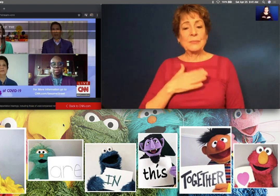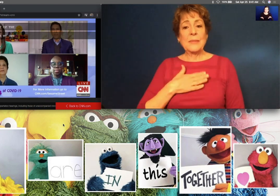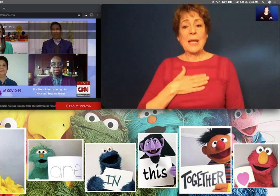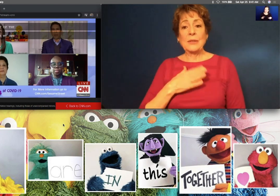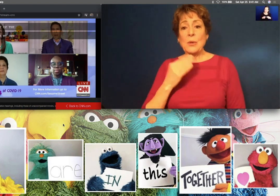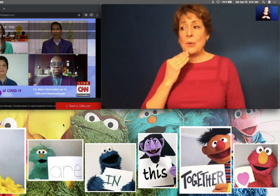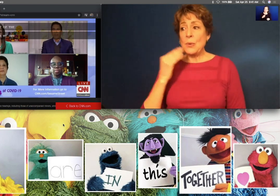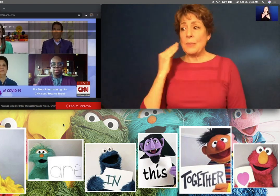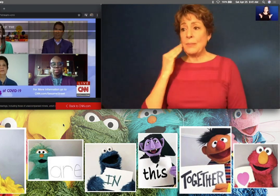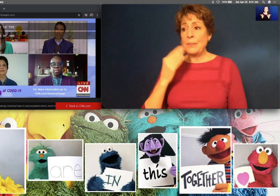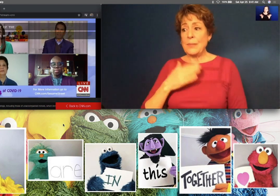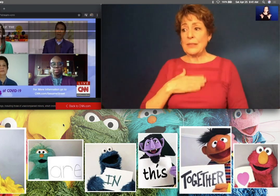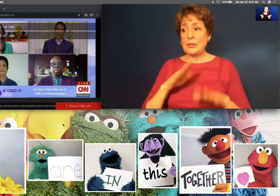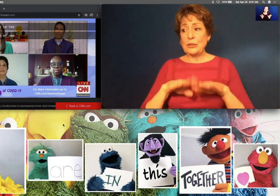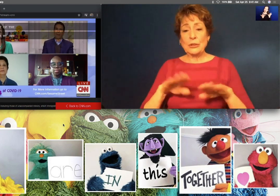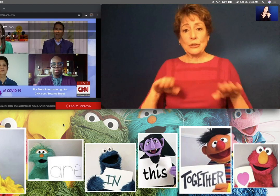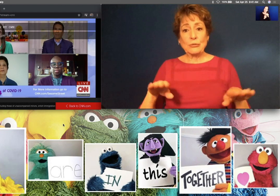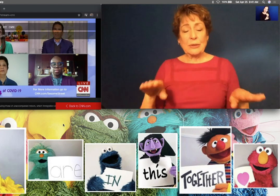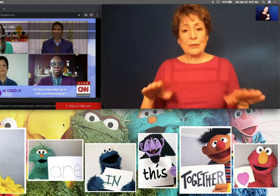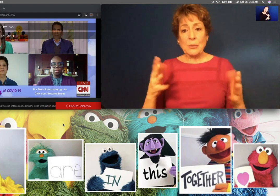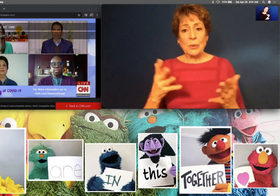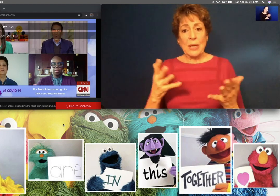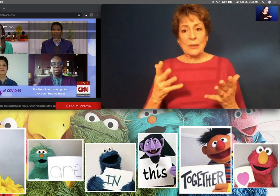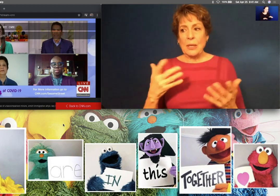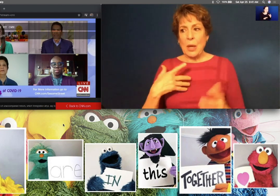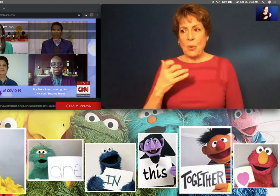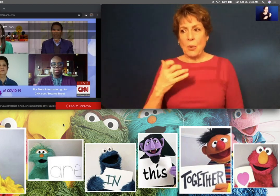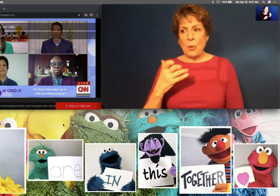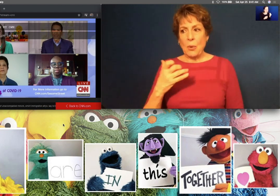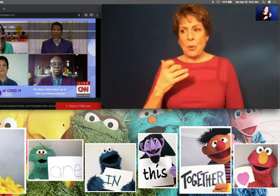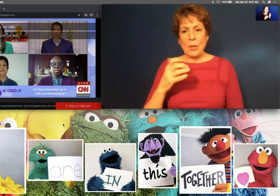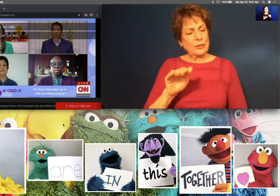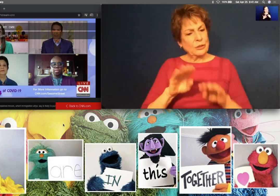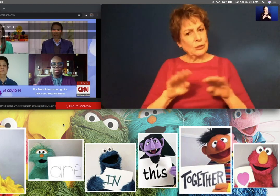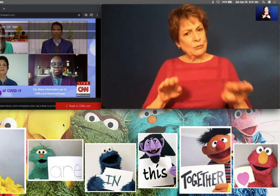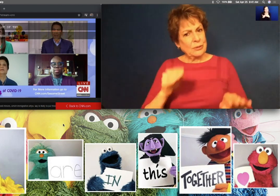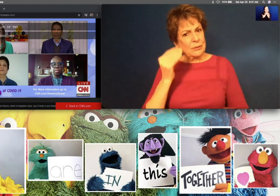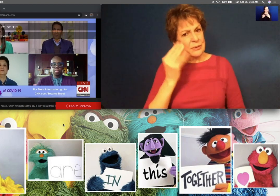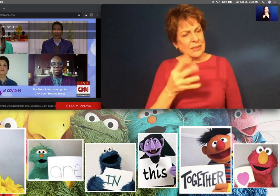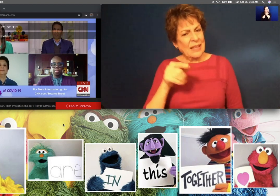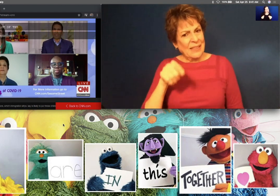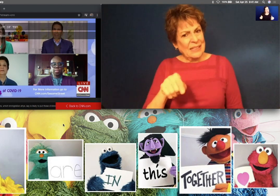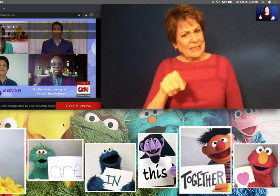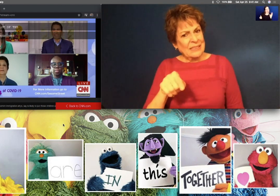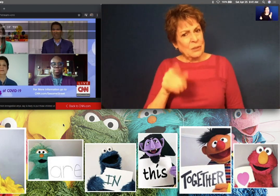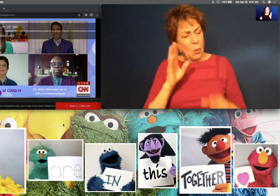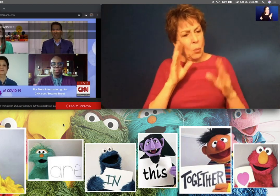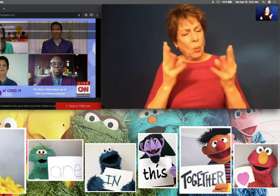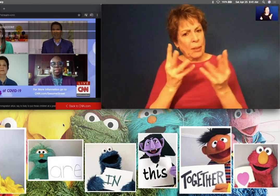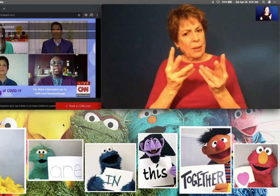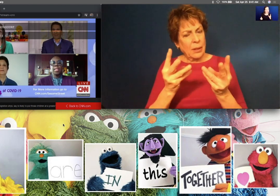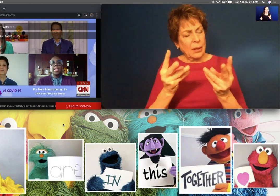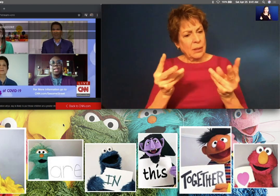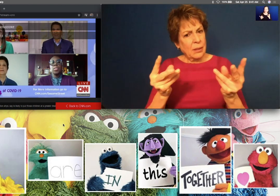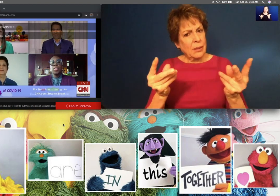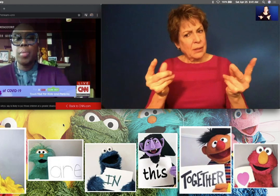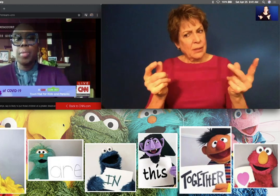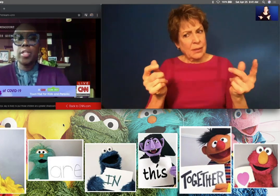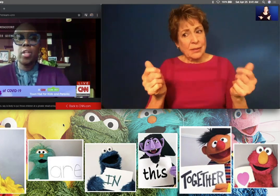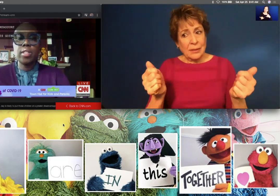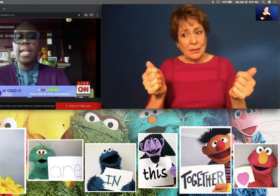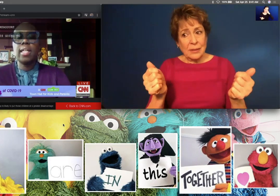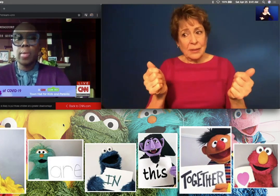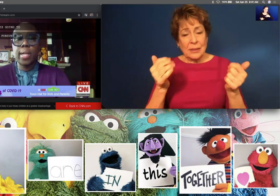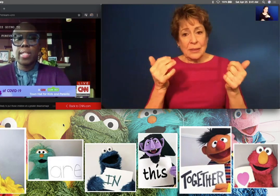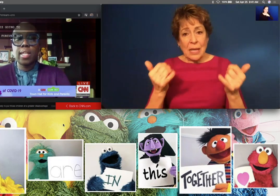lot of parents, you want to reassure your kids that everything is going to be okay, that this isn't going to last forever. But at the same time, the kids